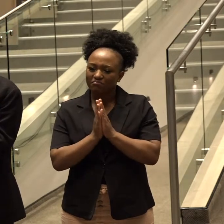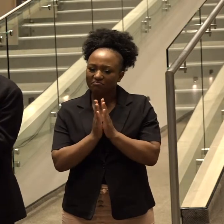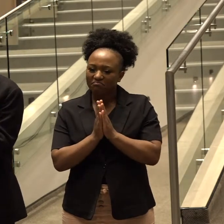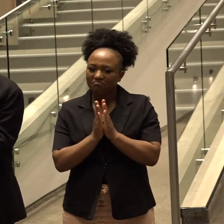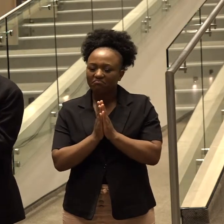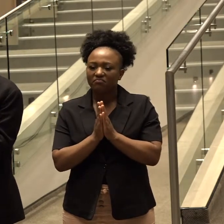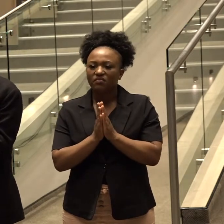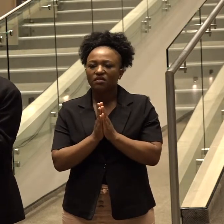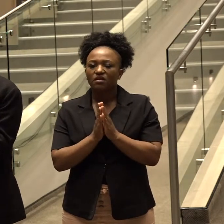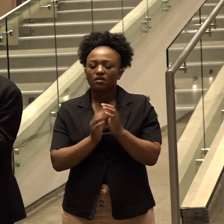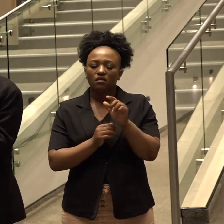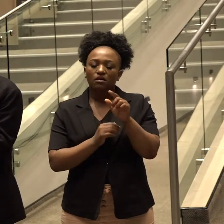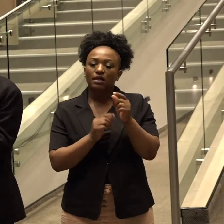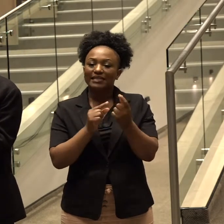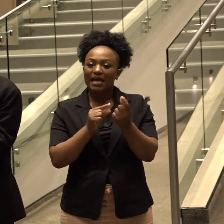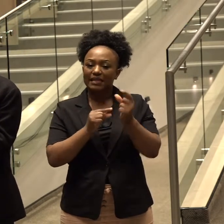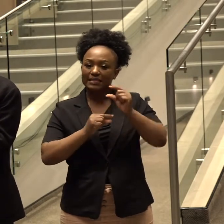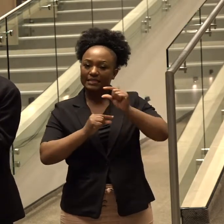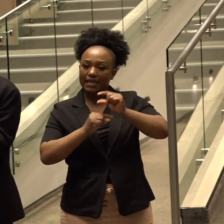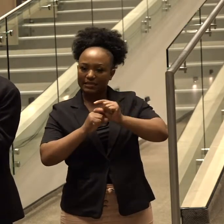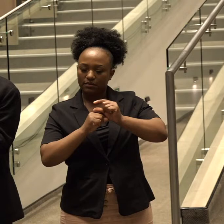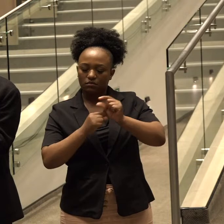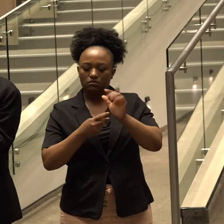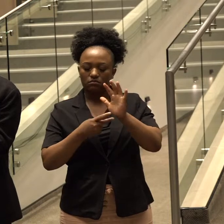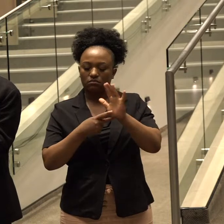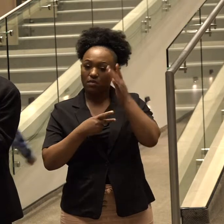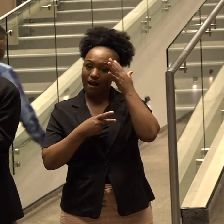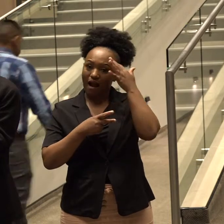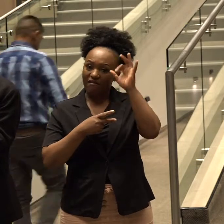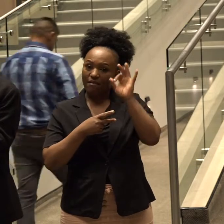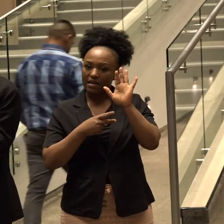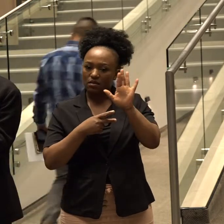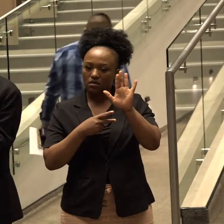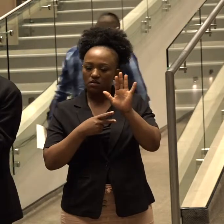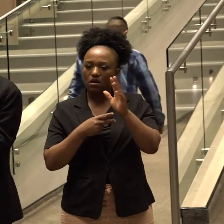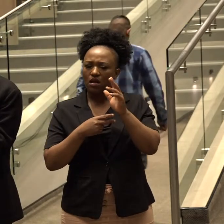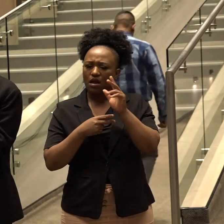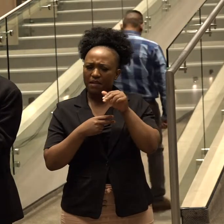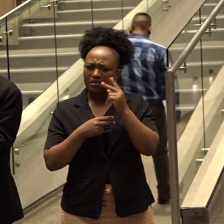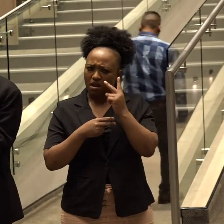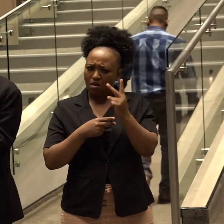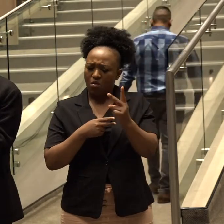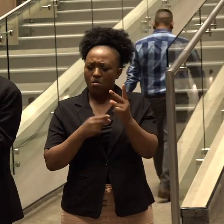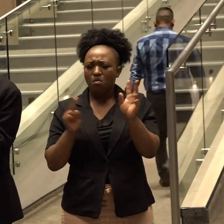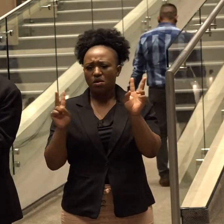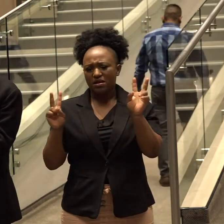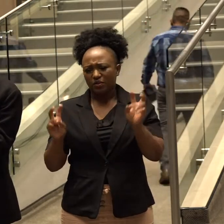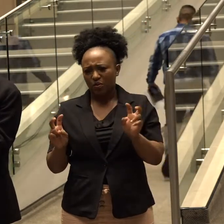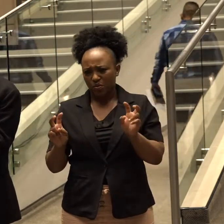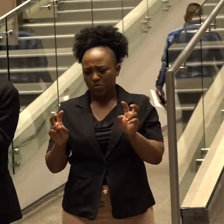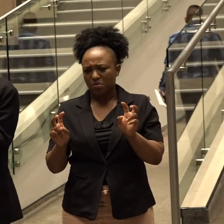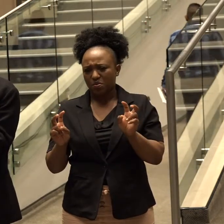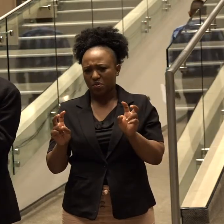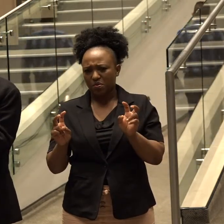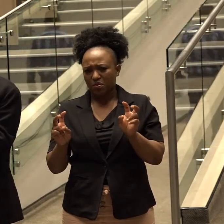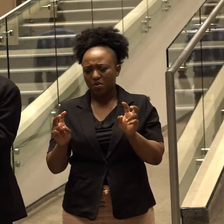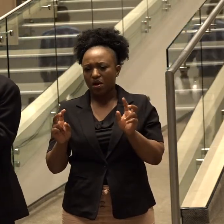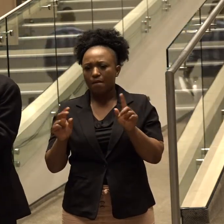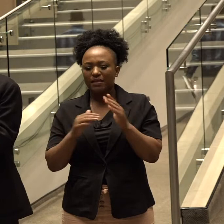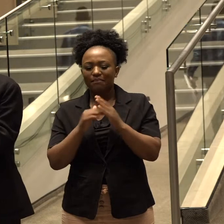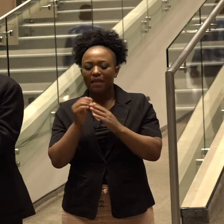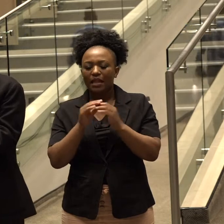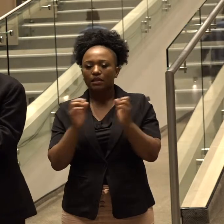to transnet and the government to look into the matter of constructing two